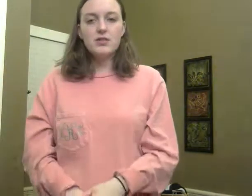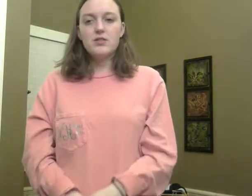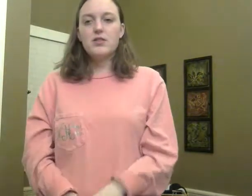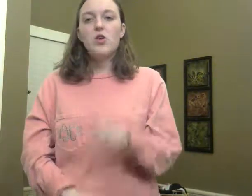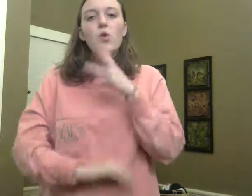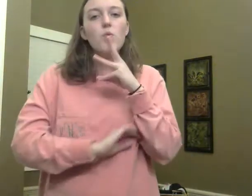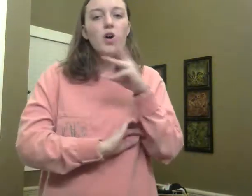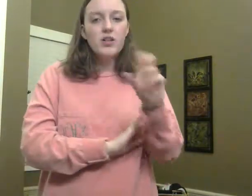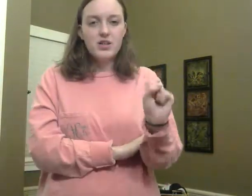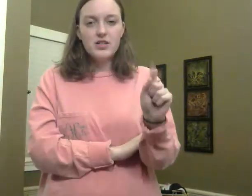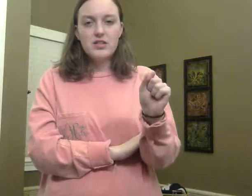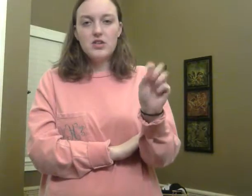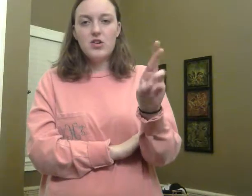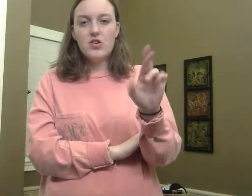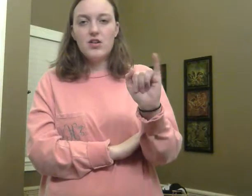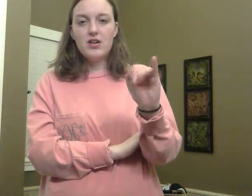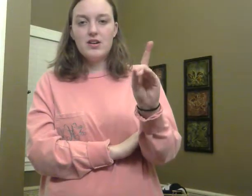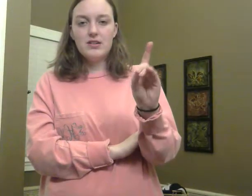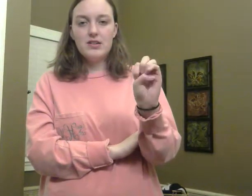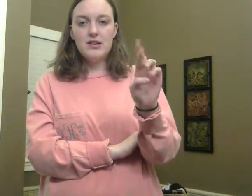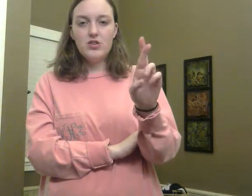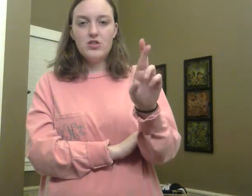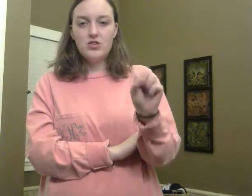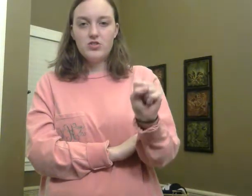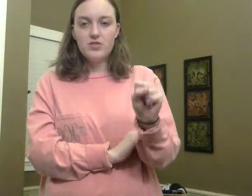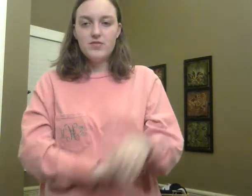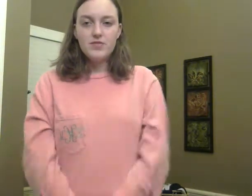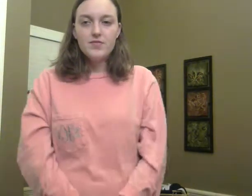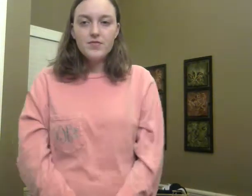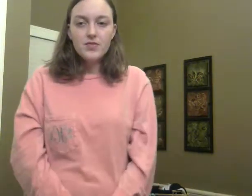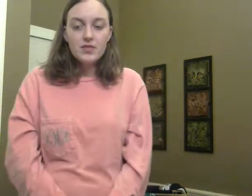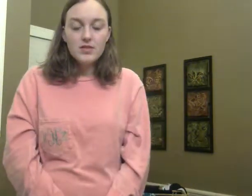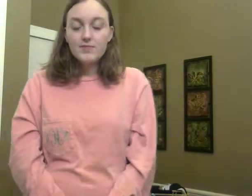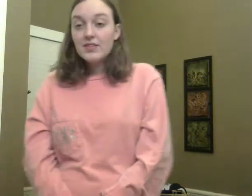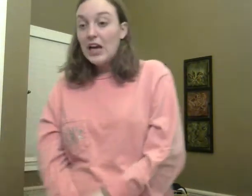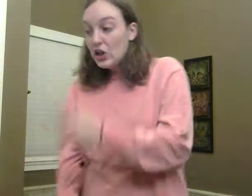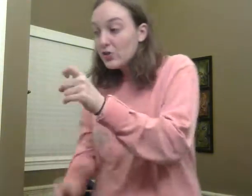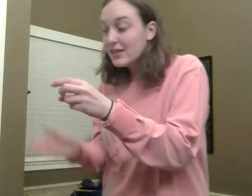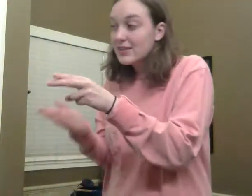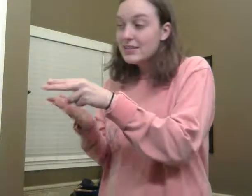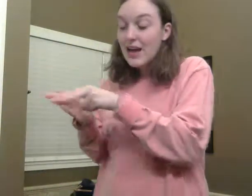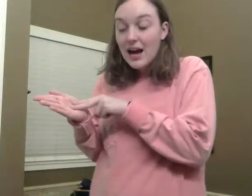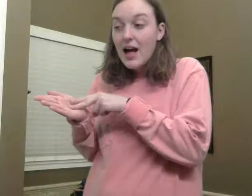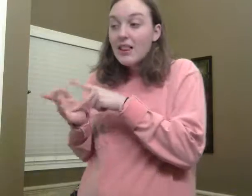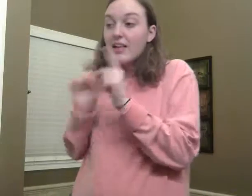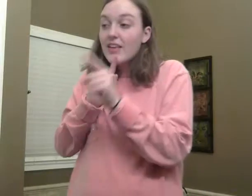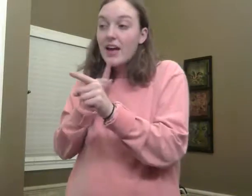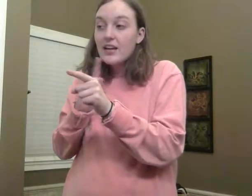don't. She only said this column right now. But you'll need to highlight that answer to be able to put a spider there. You'd have to highlight that.